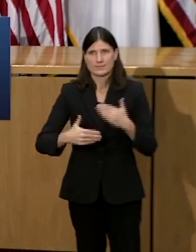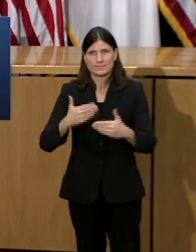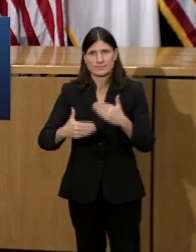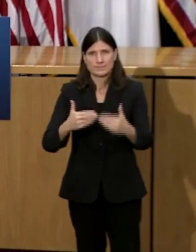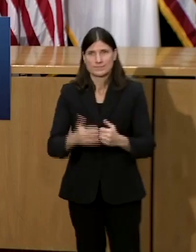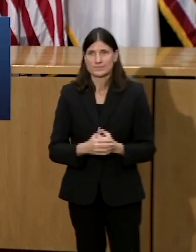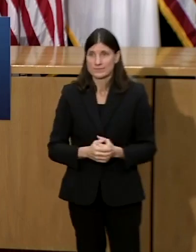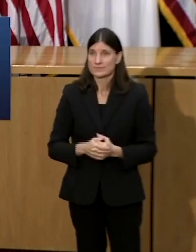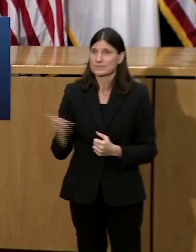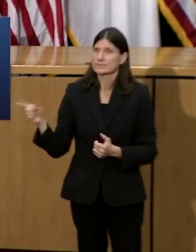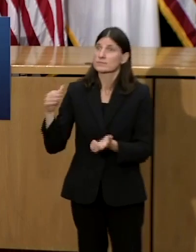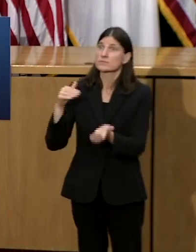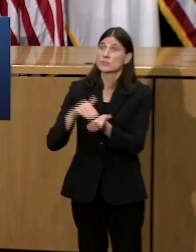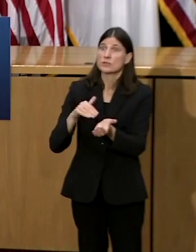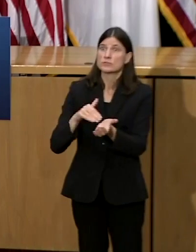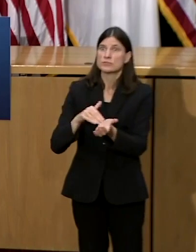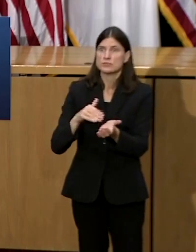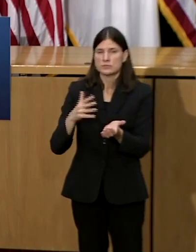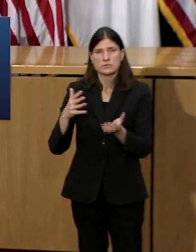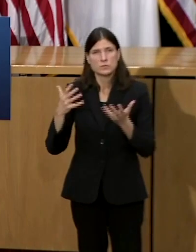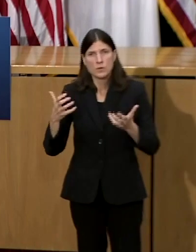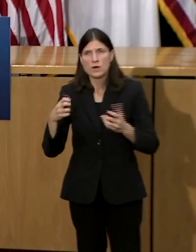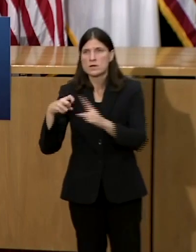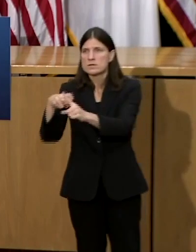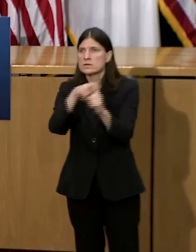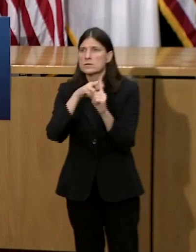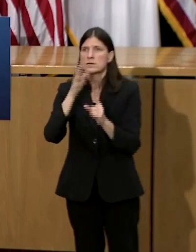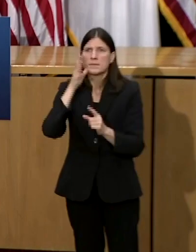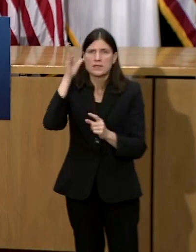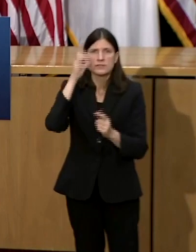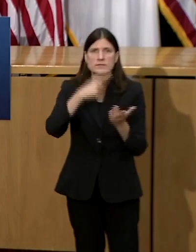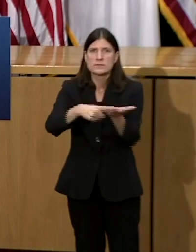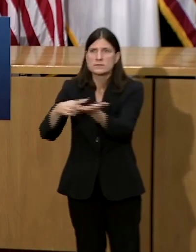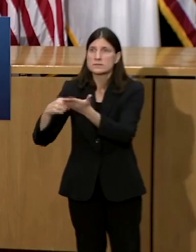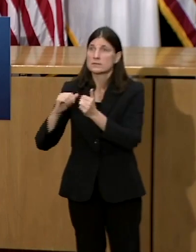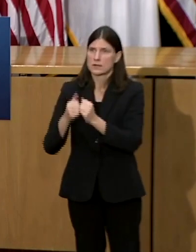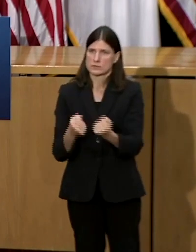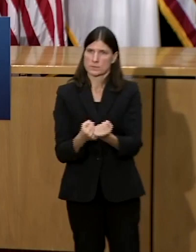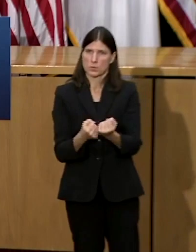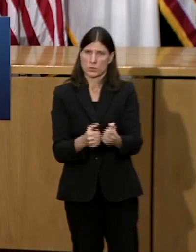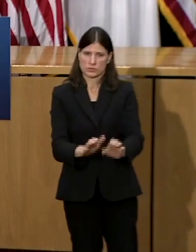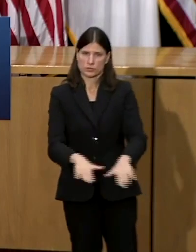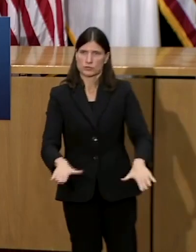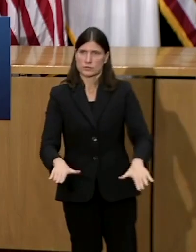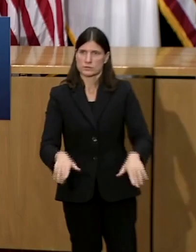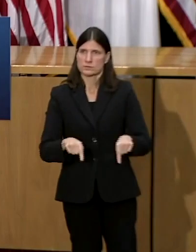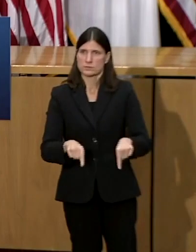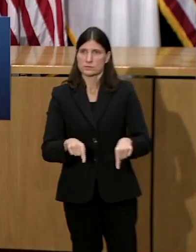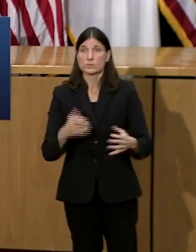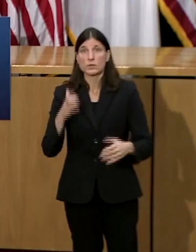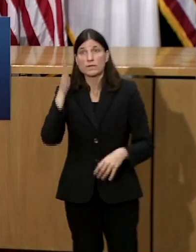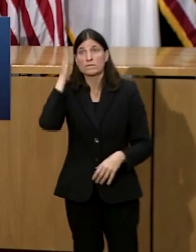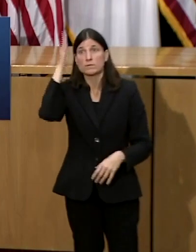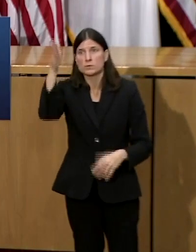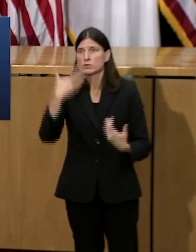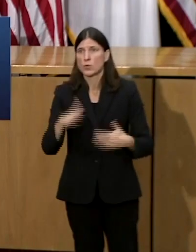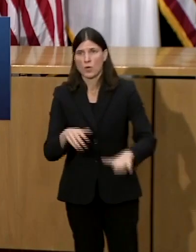equally determined to prevent chronic negative health outcomes in children and youth. Thank you.